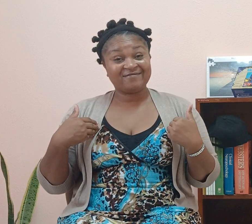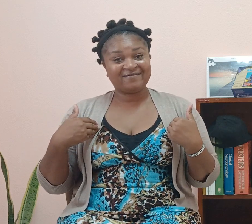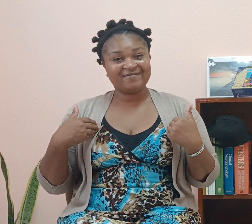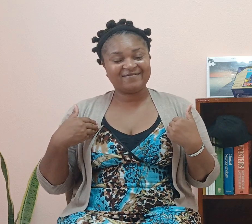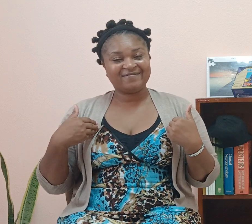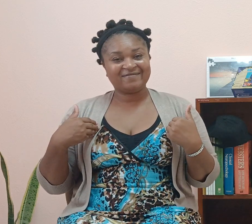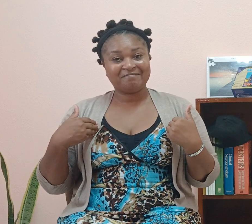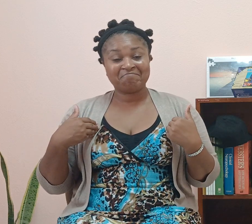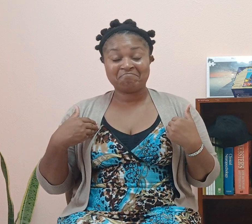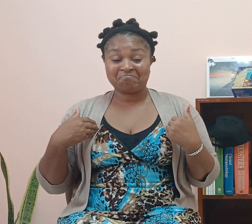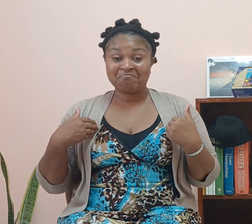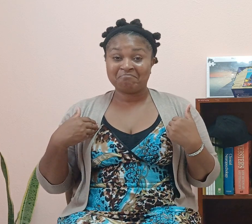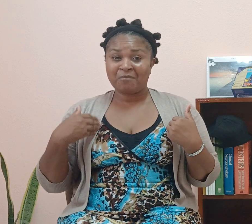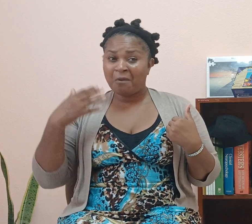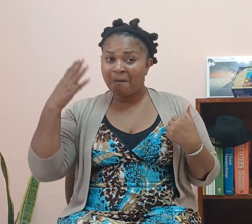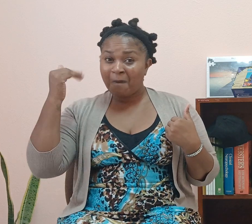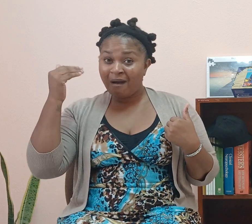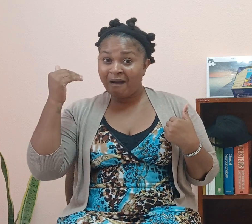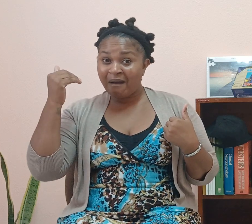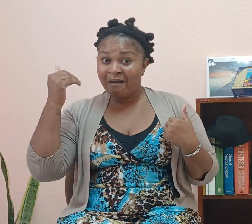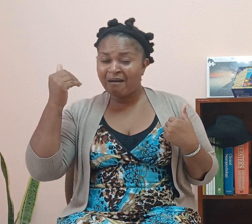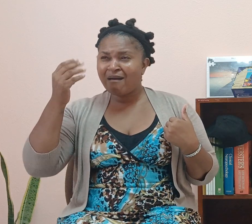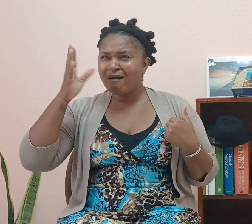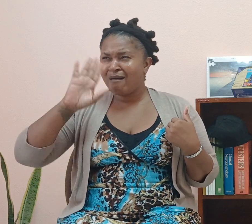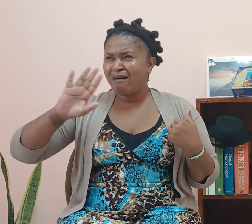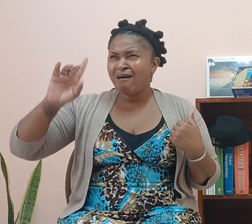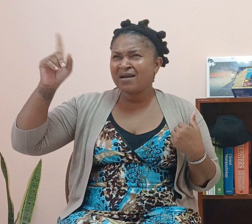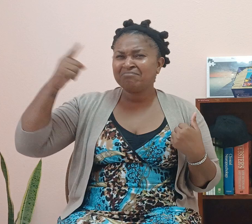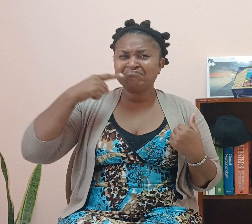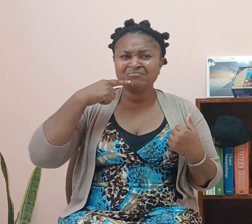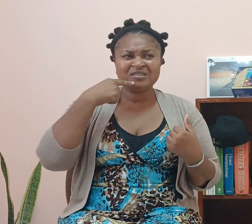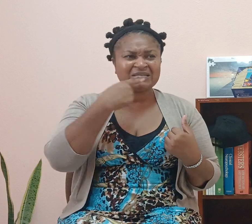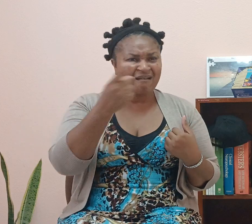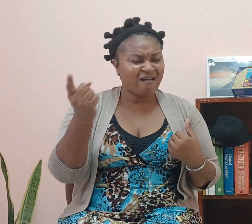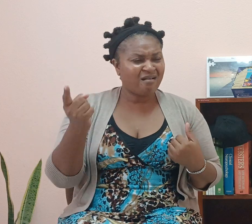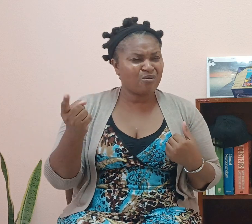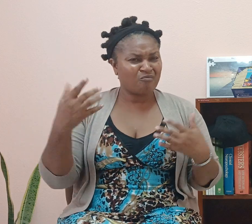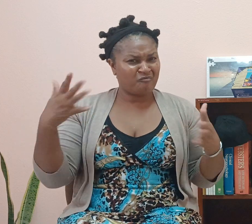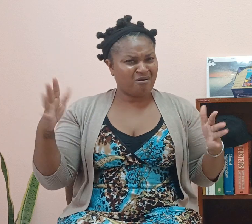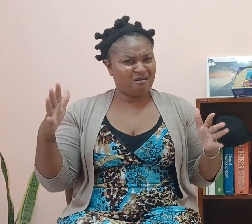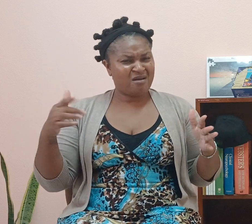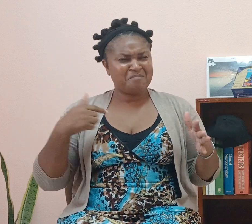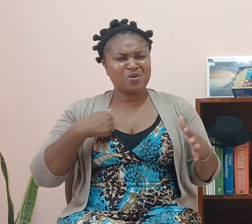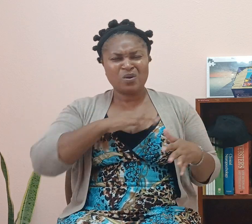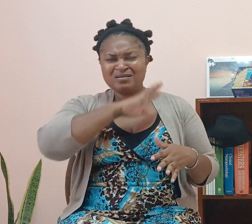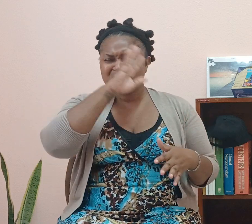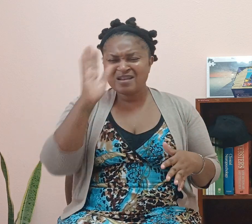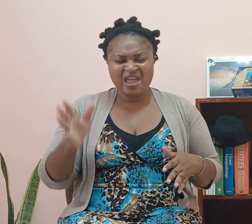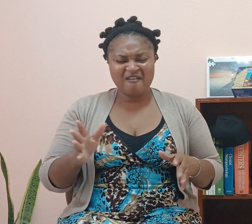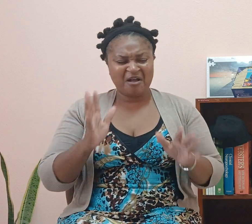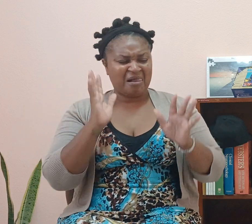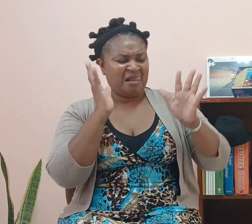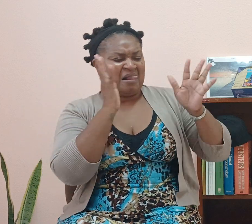After all, he has said, I will never leave you or abandon you.